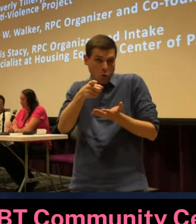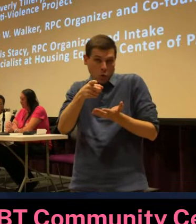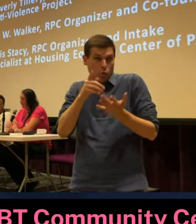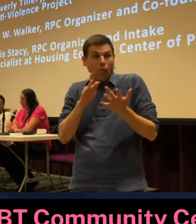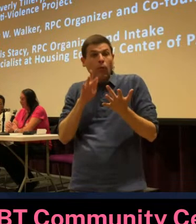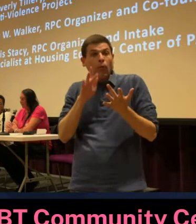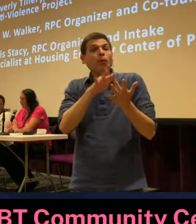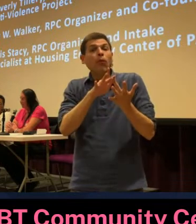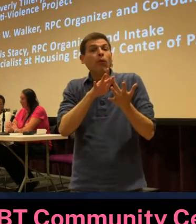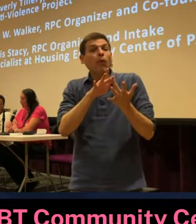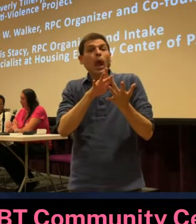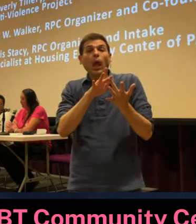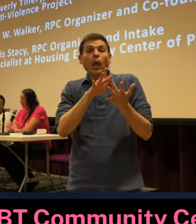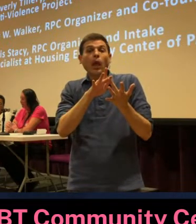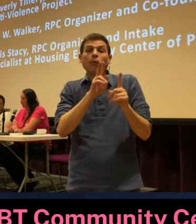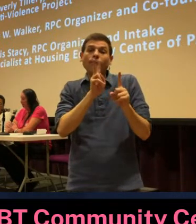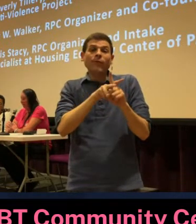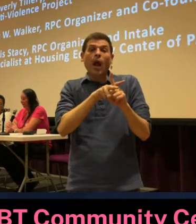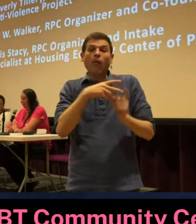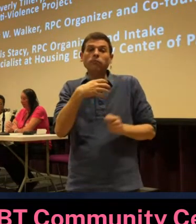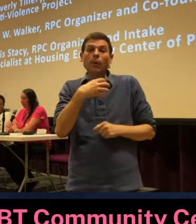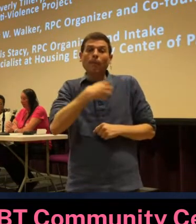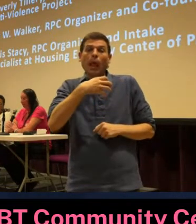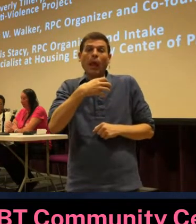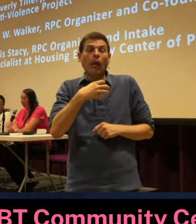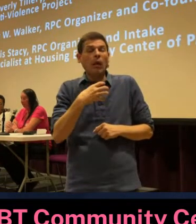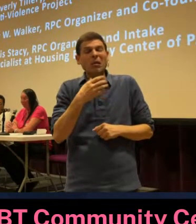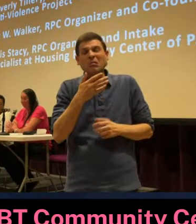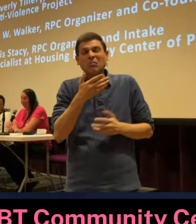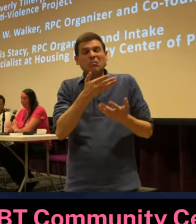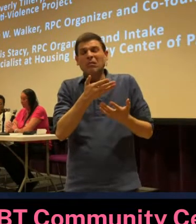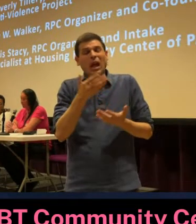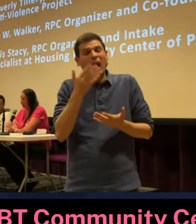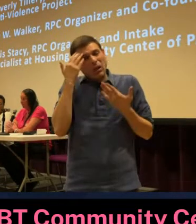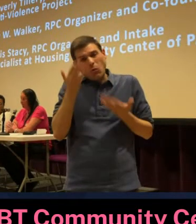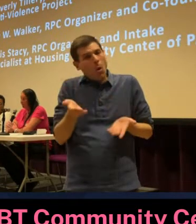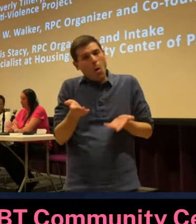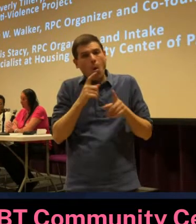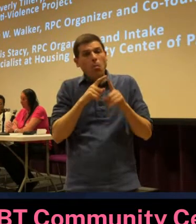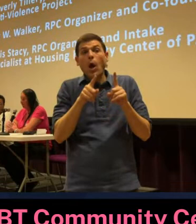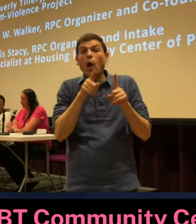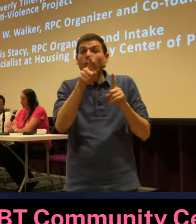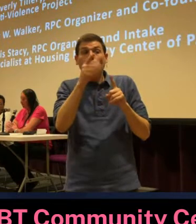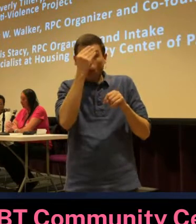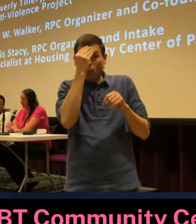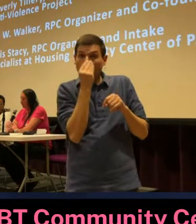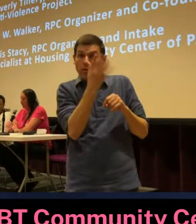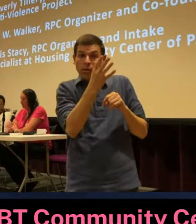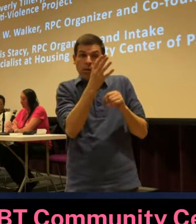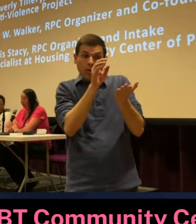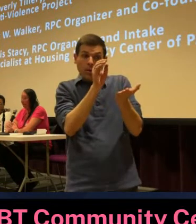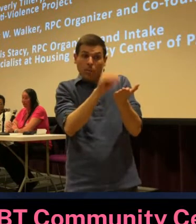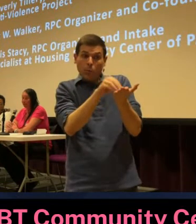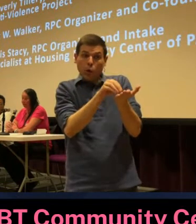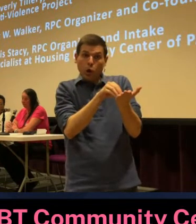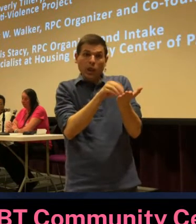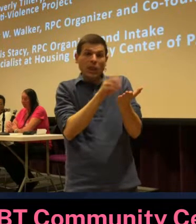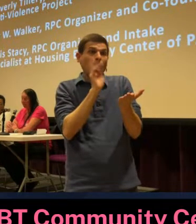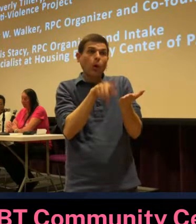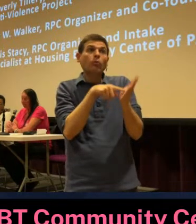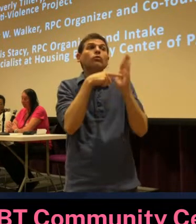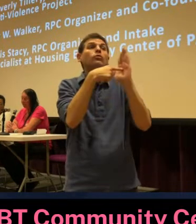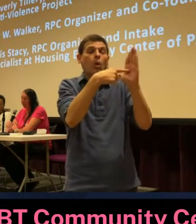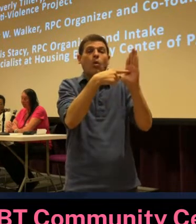lodge a complaint that would cause the difference today, but whoever the bigots are and whoever the discriminating people in housing are going to do it